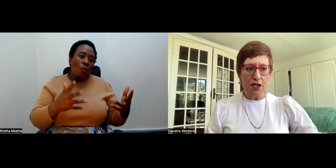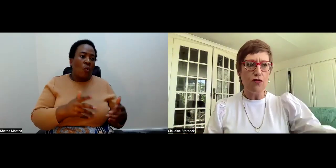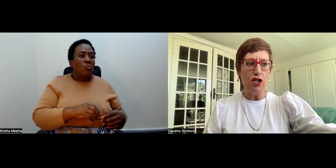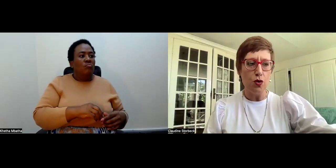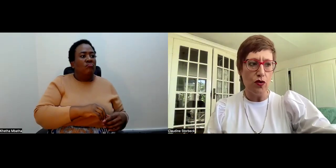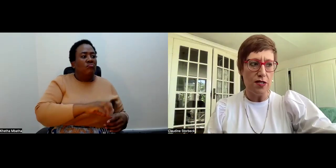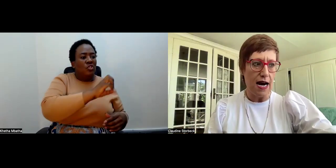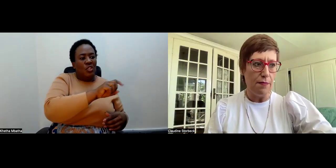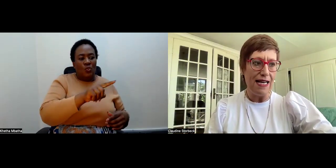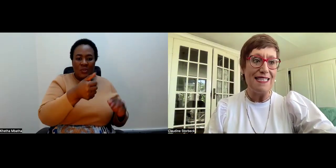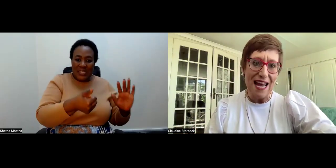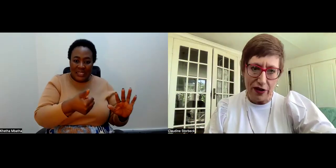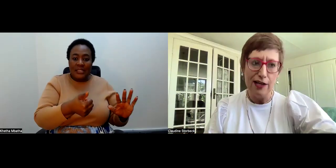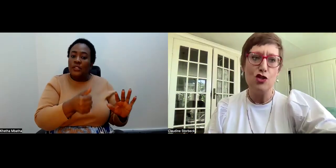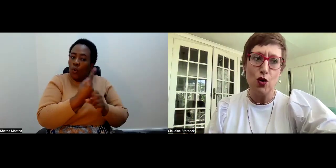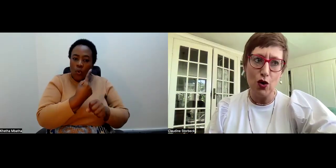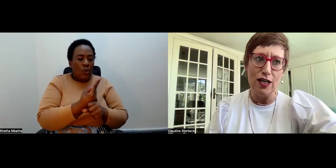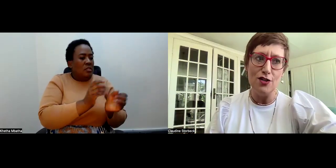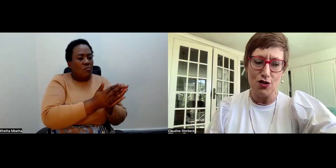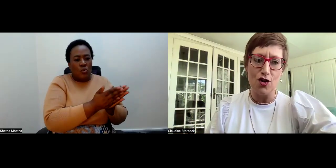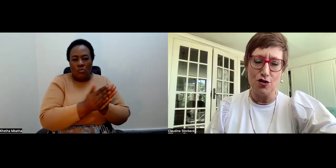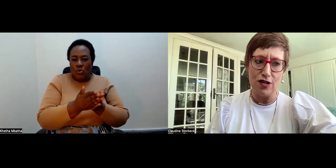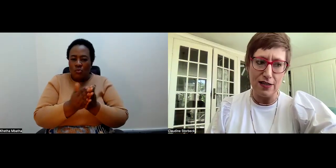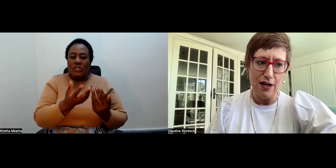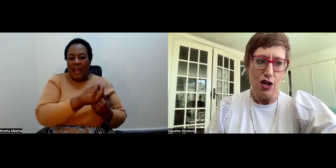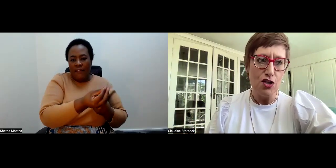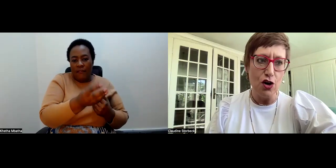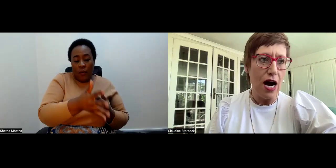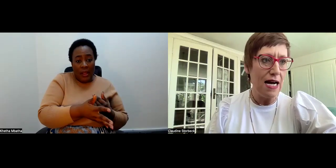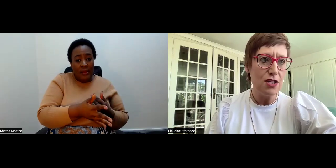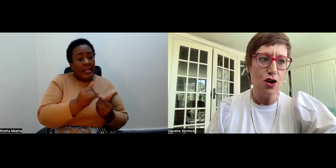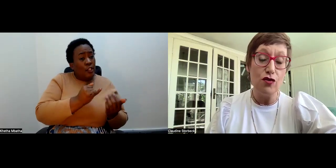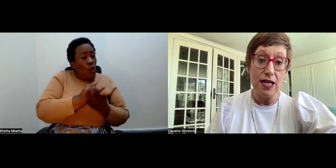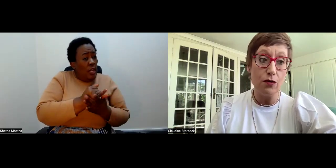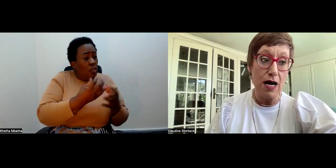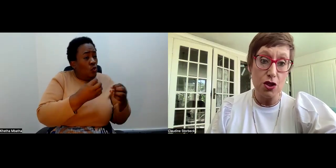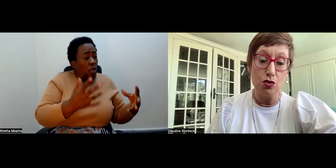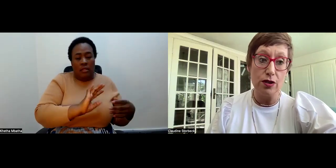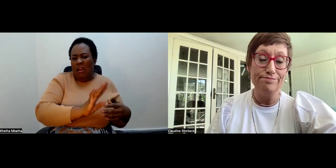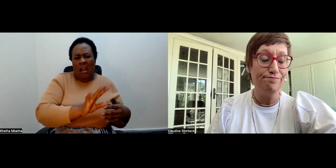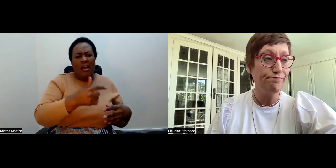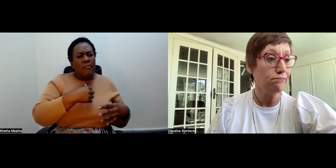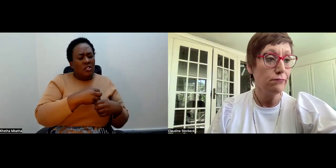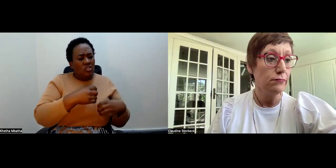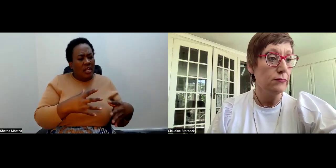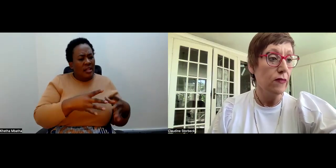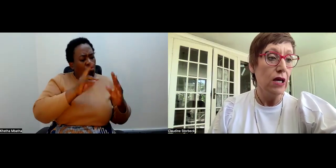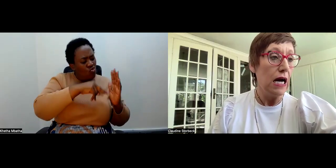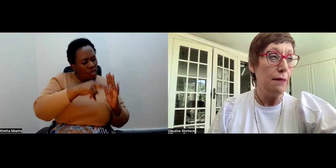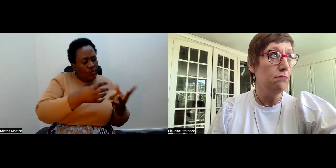have text around you all the time, and it's never too early to start to read. So I started reading with my children.